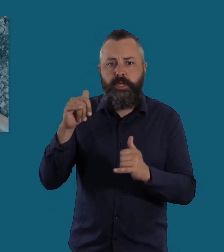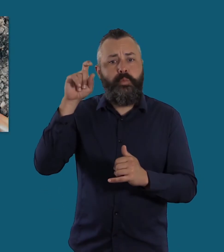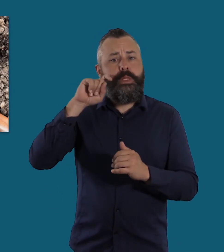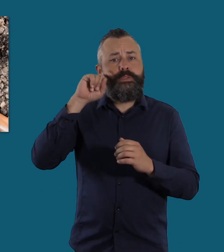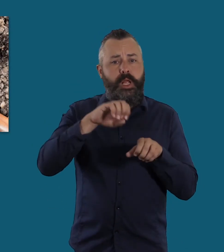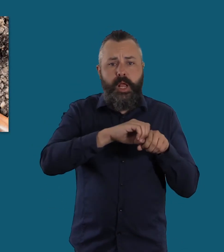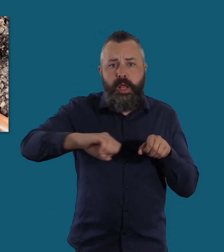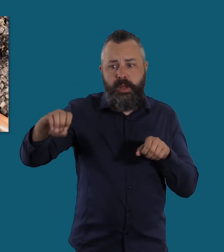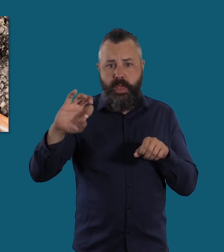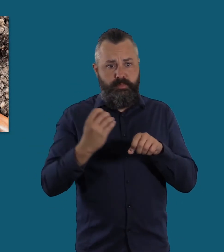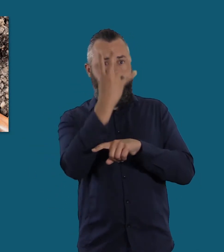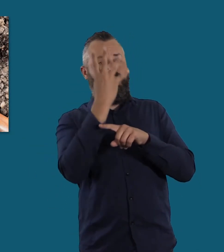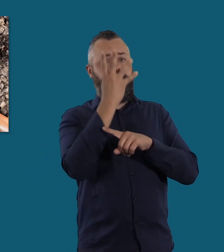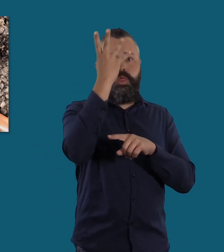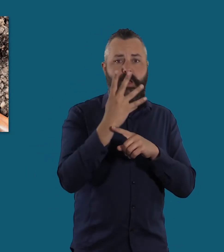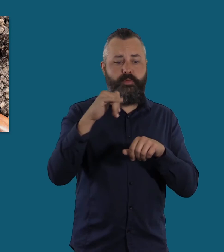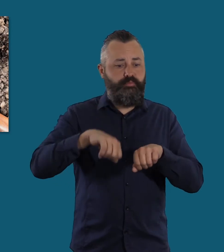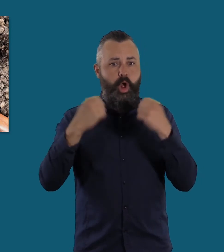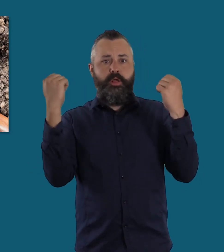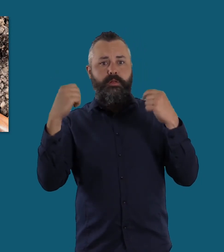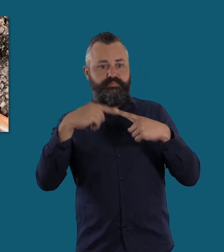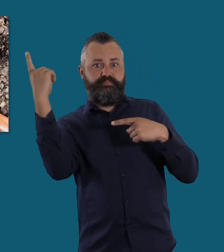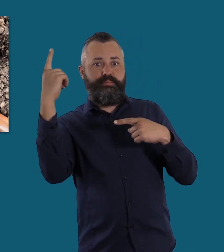Check for broken water, sewage or electrical mains.